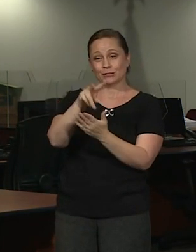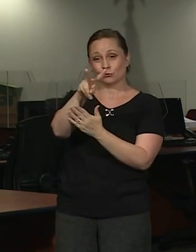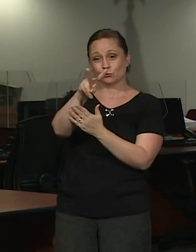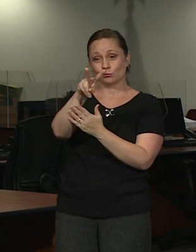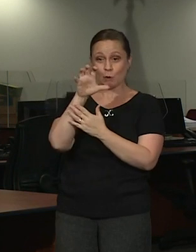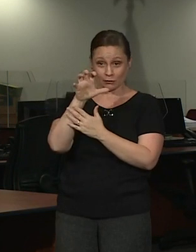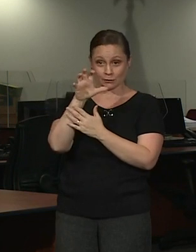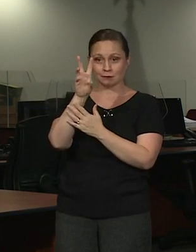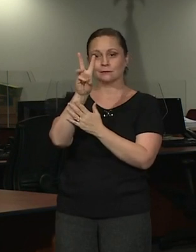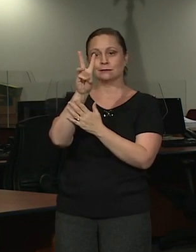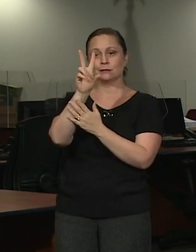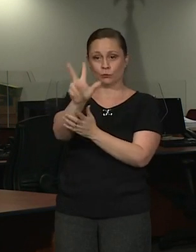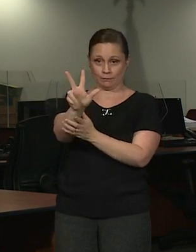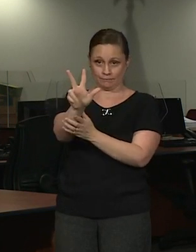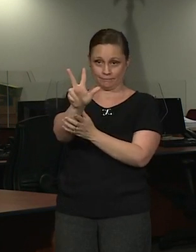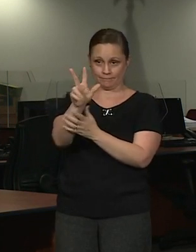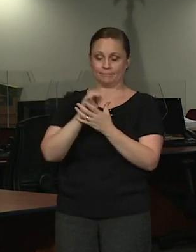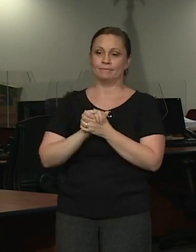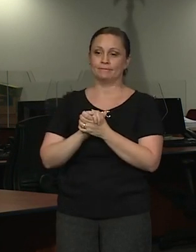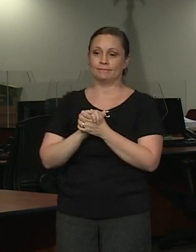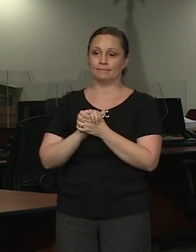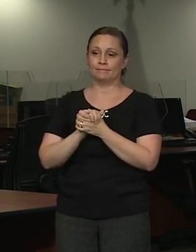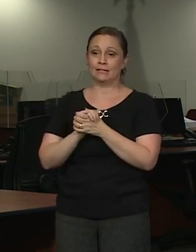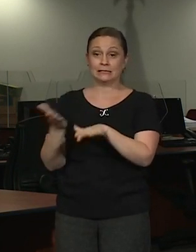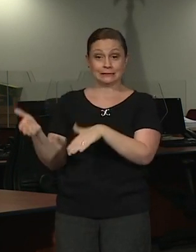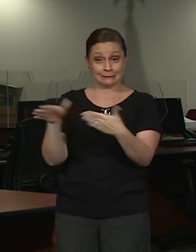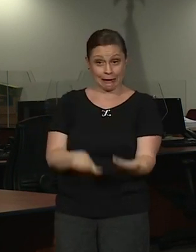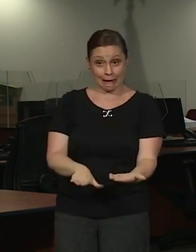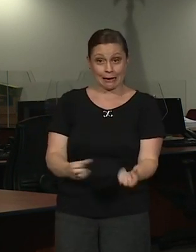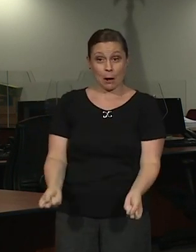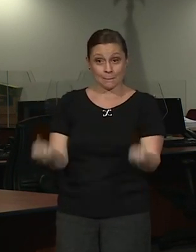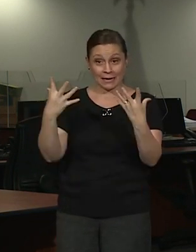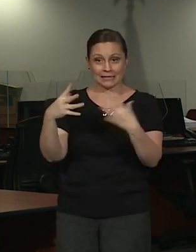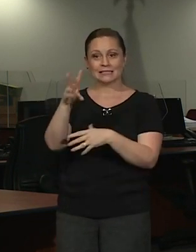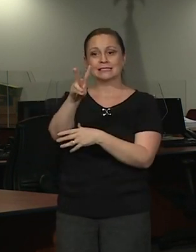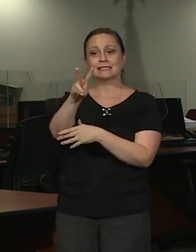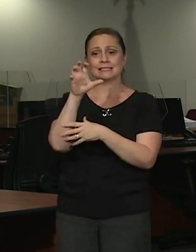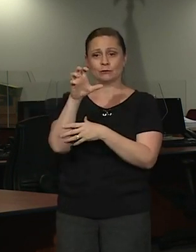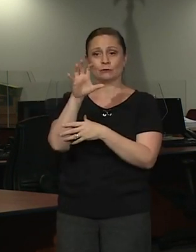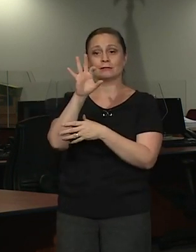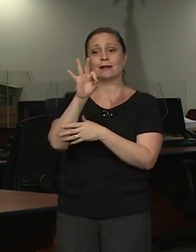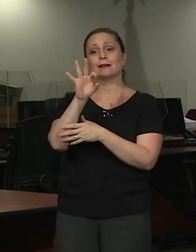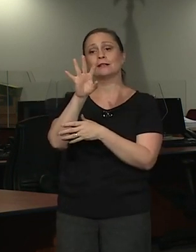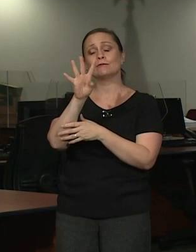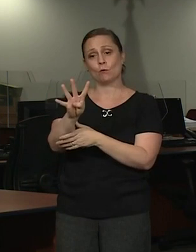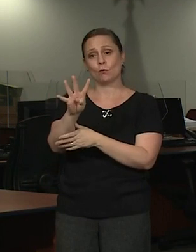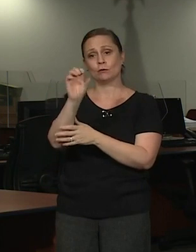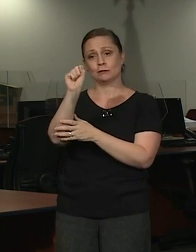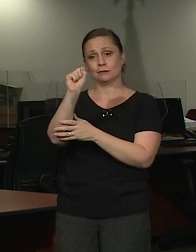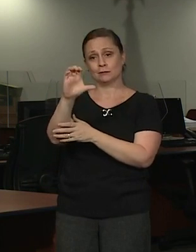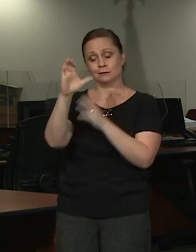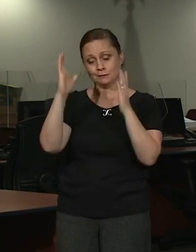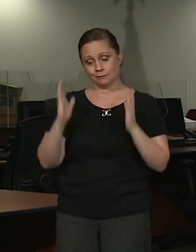30,263, and we have lost 694 South Carolinians to COVID-19.